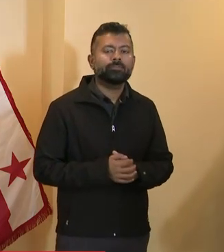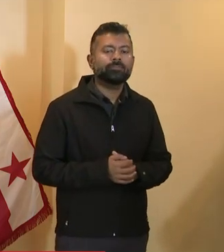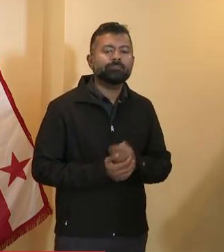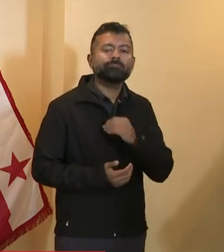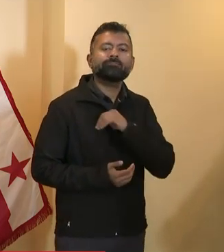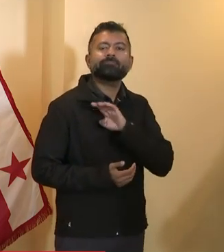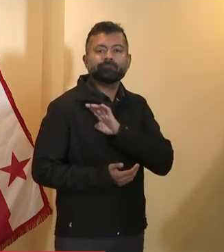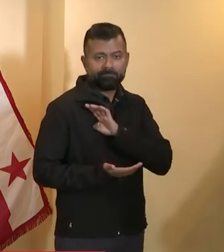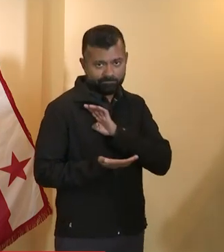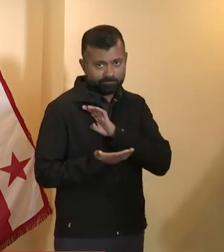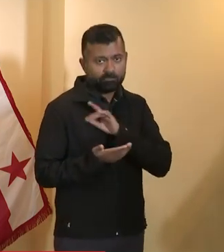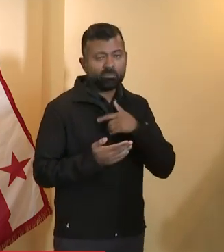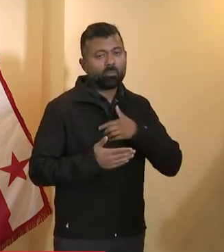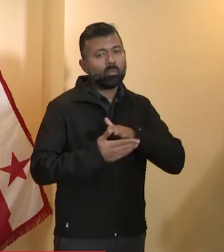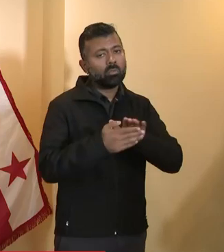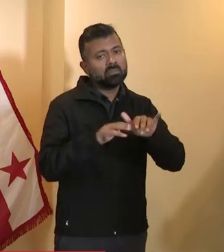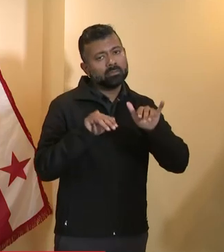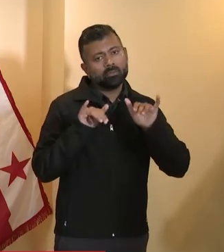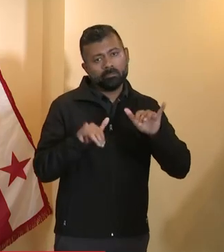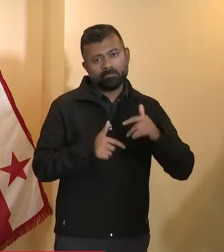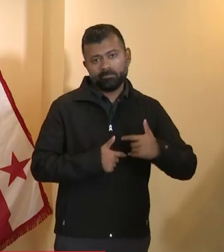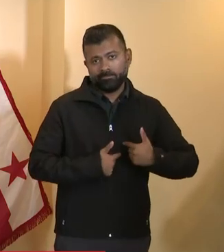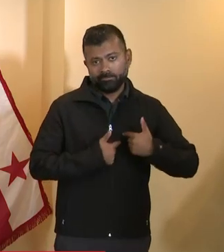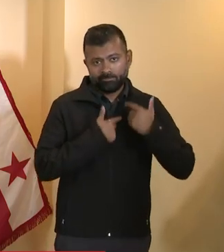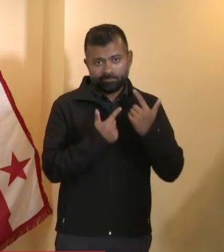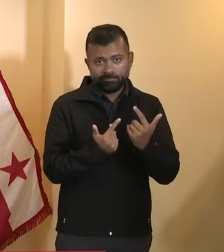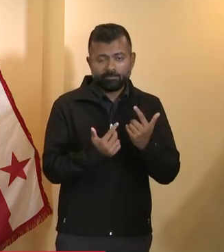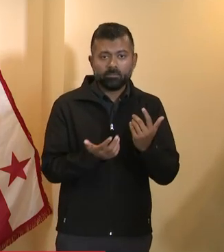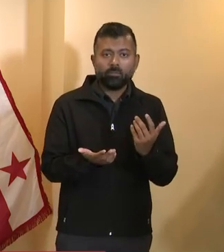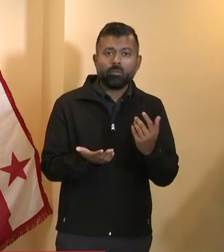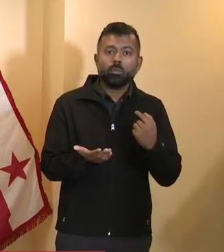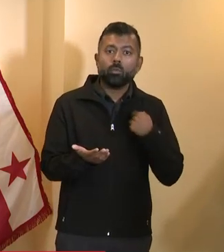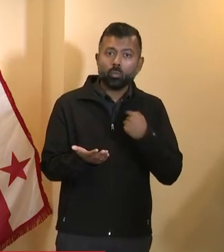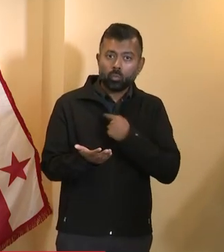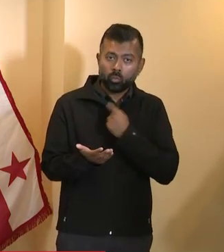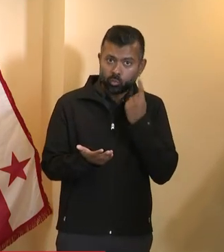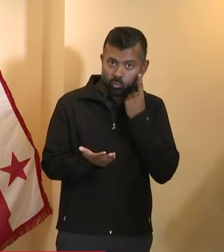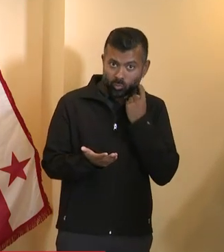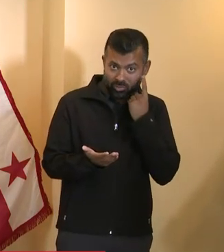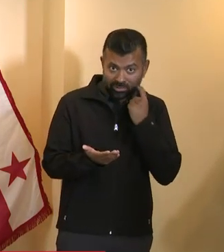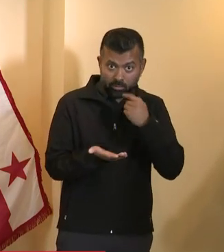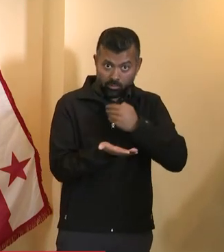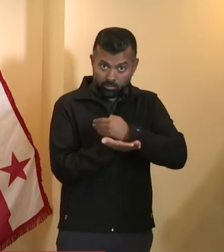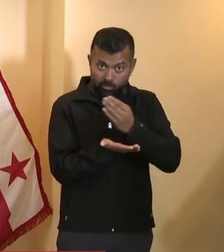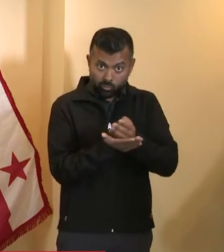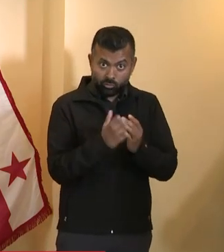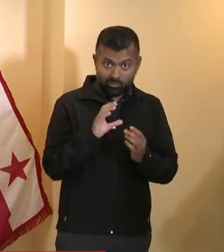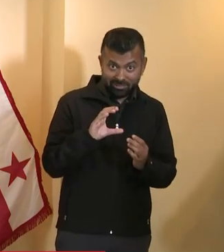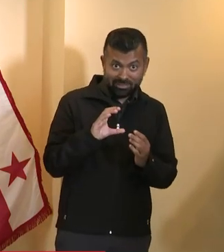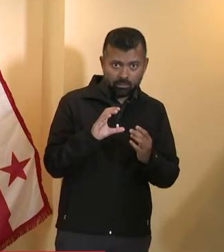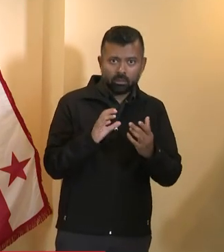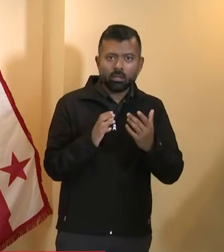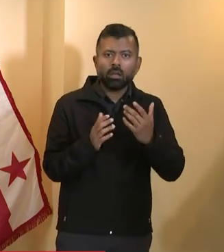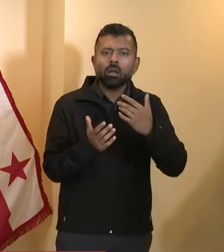same way we always do. We just wrapped up our series of budget engagements last